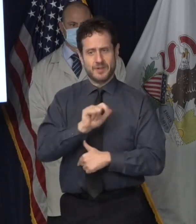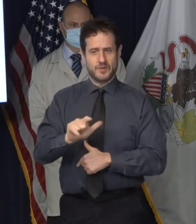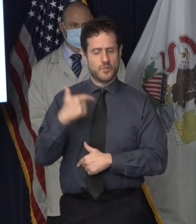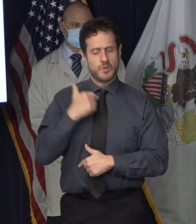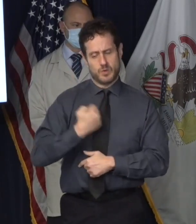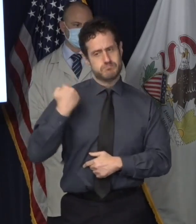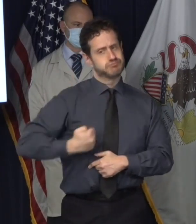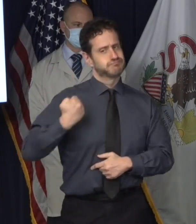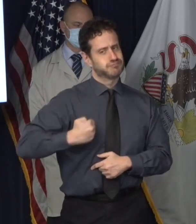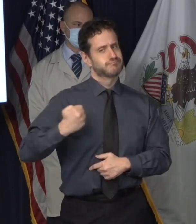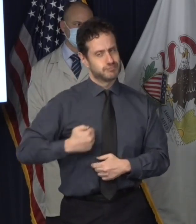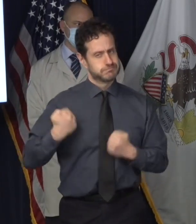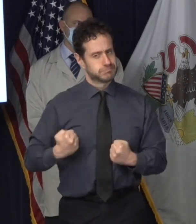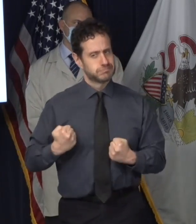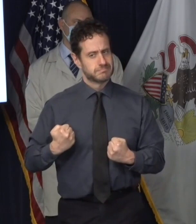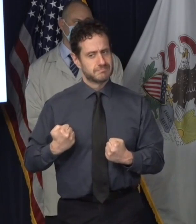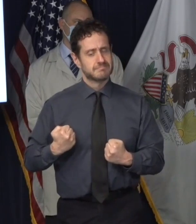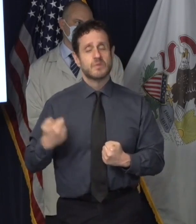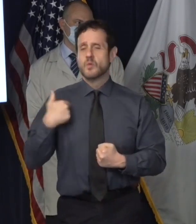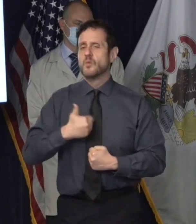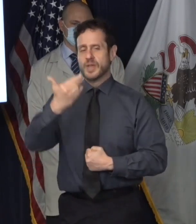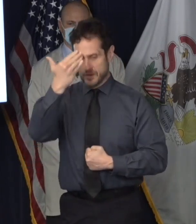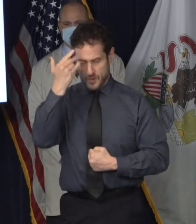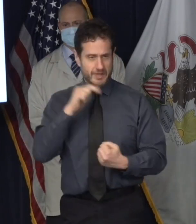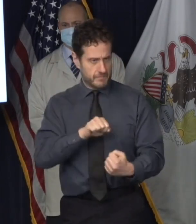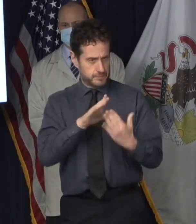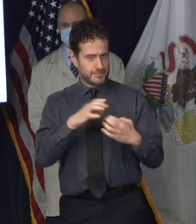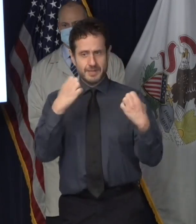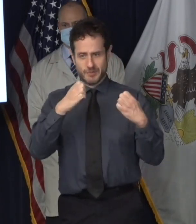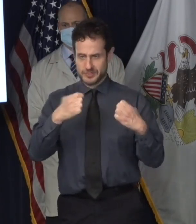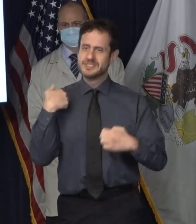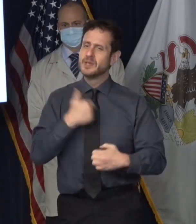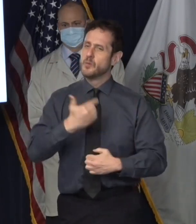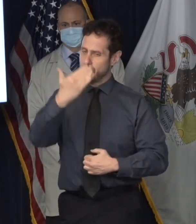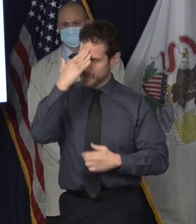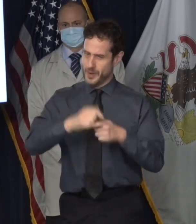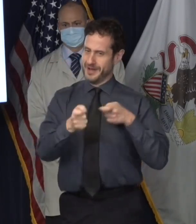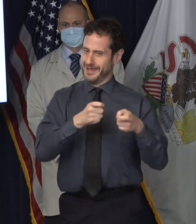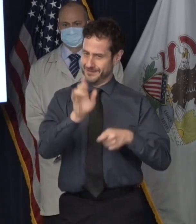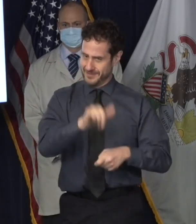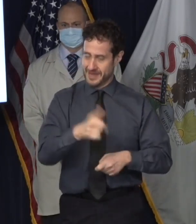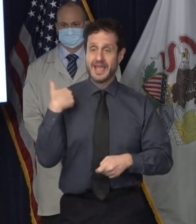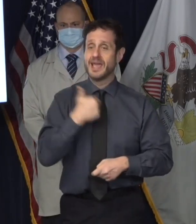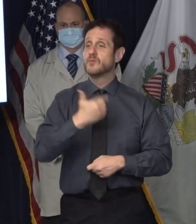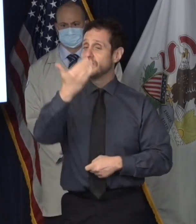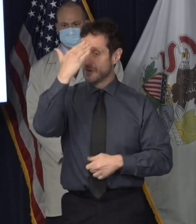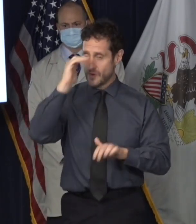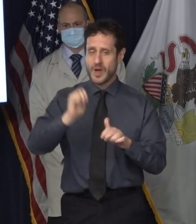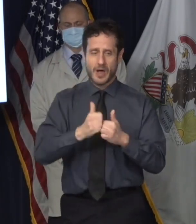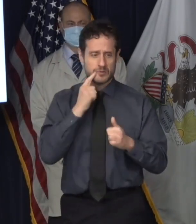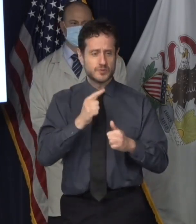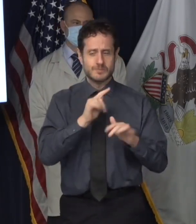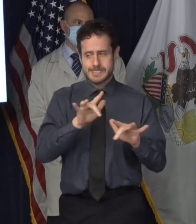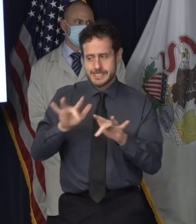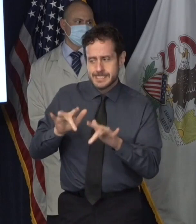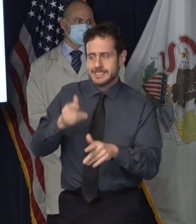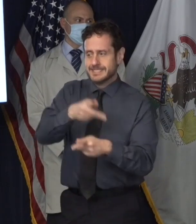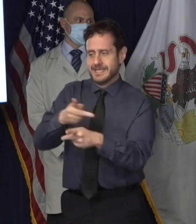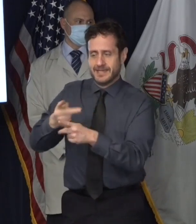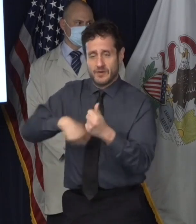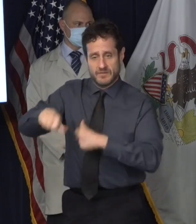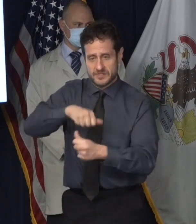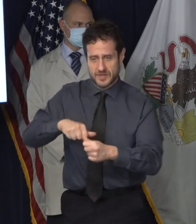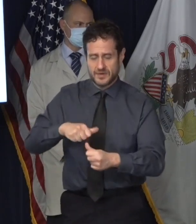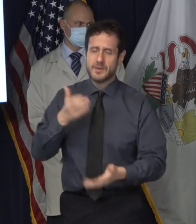Illinois. We know how to deal with a crisis, and we know how to take care of each other. If you're getting